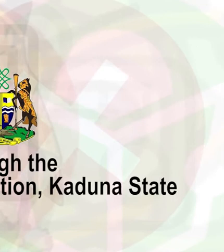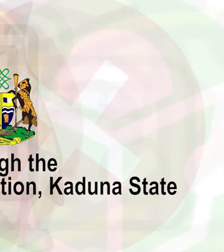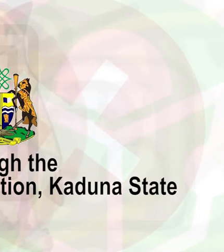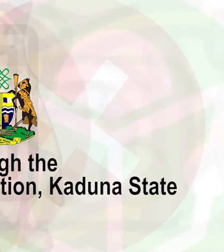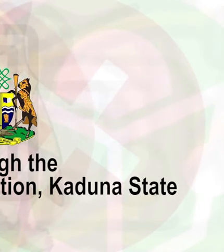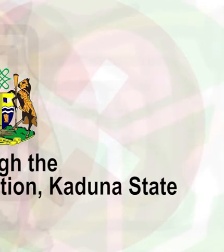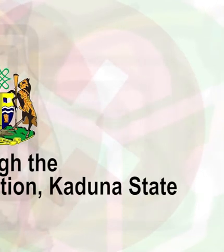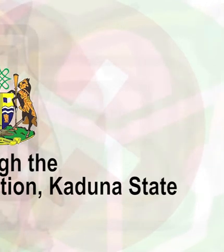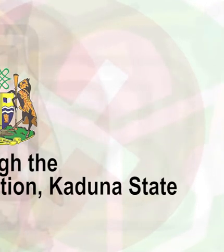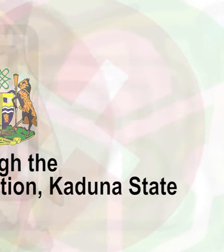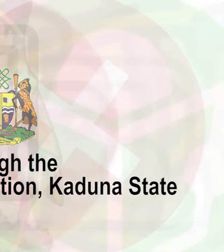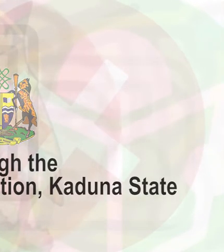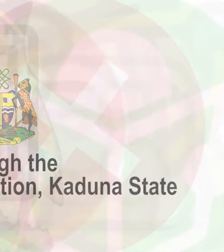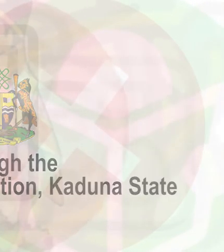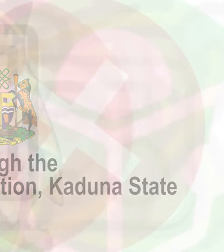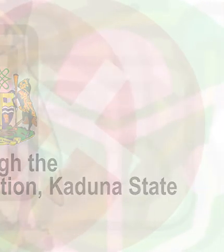direction.